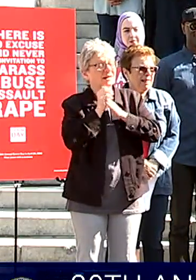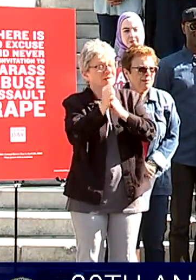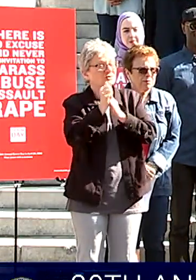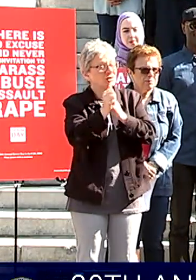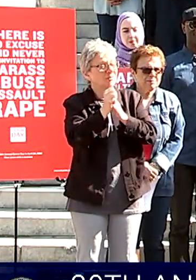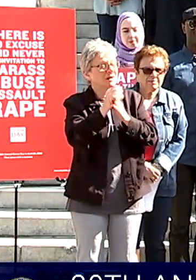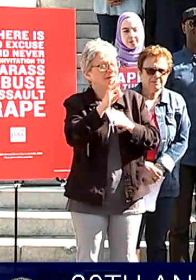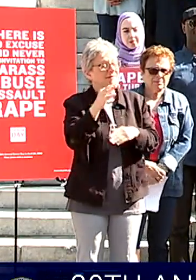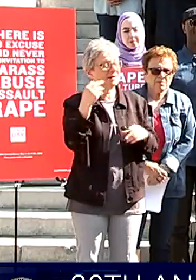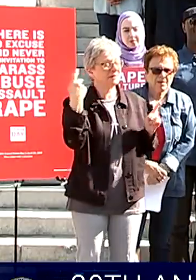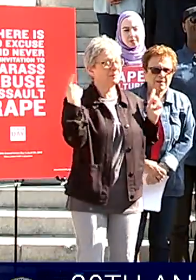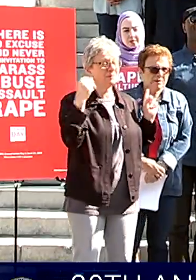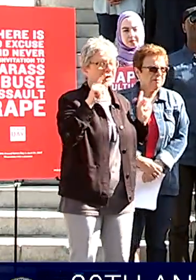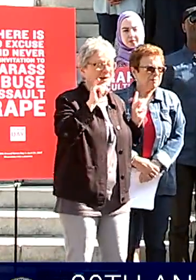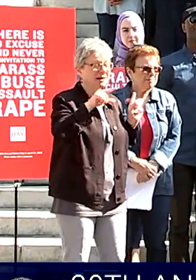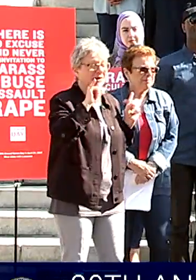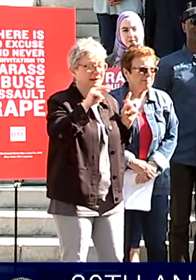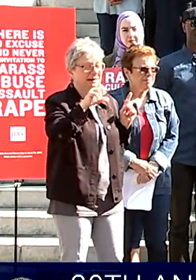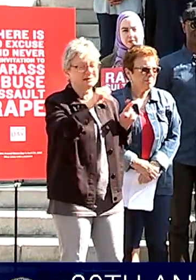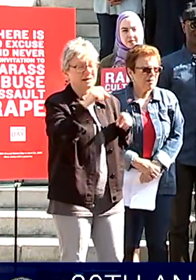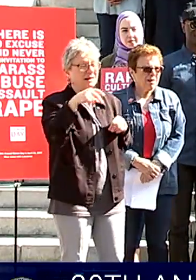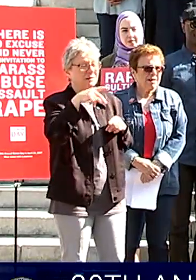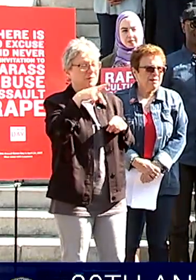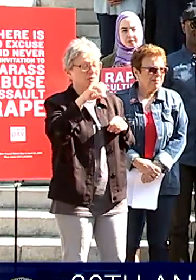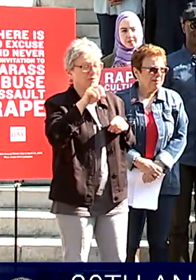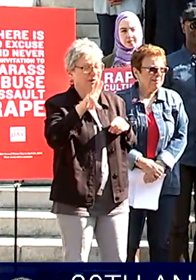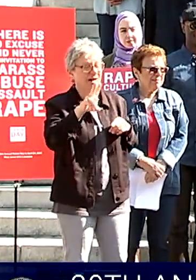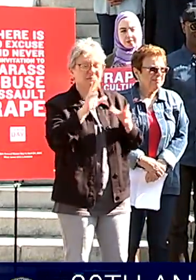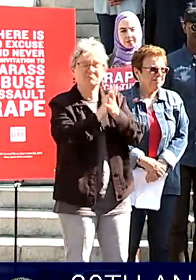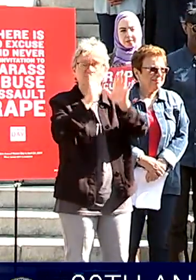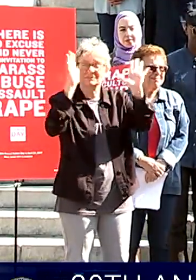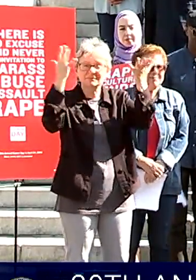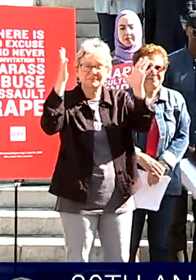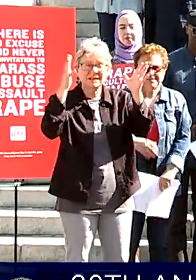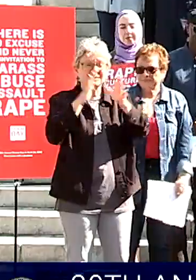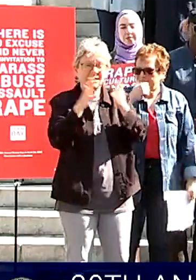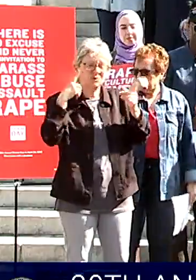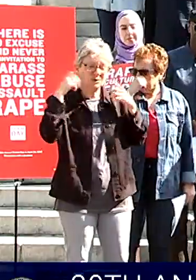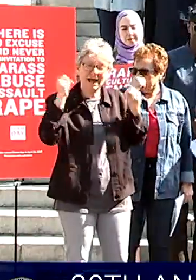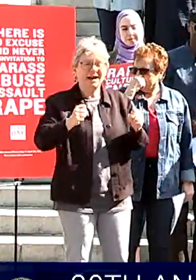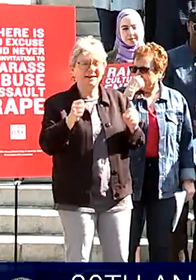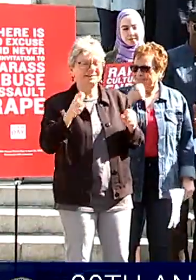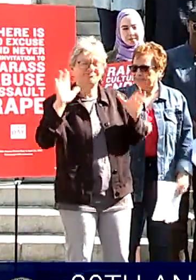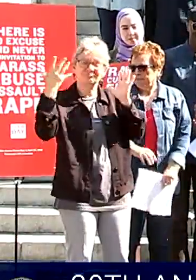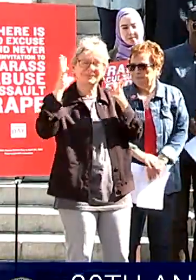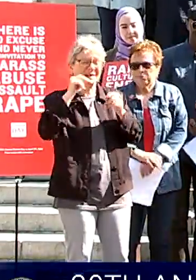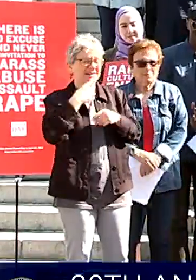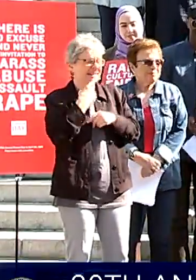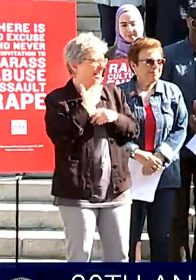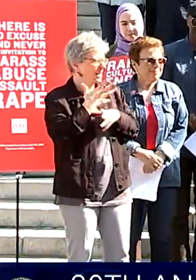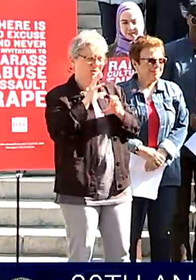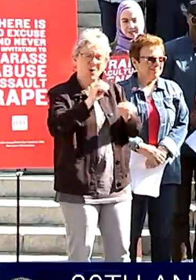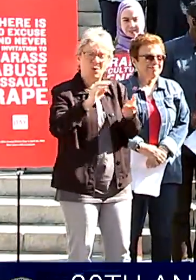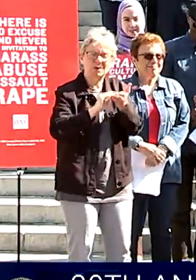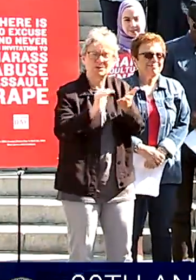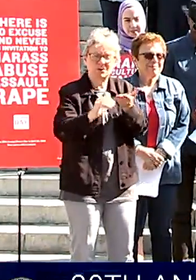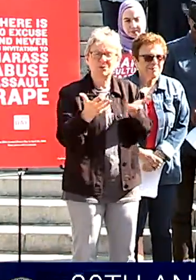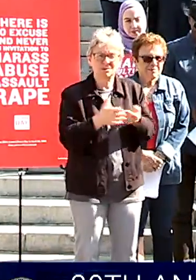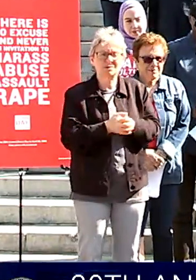leadership of Patty Giggins and peace over violence, clap your hands as loud as you can and say there's no